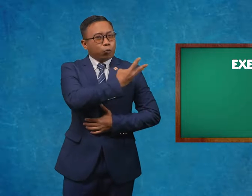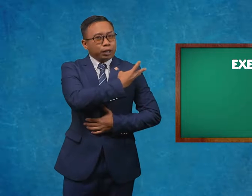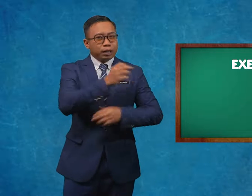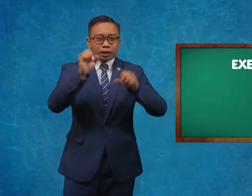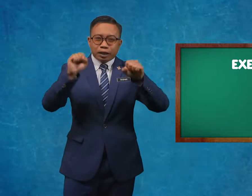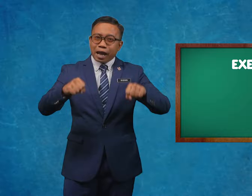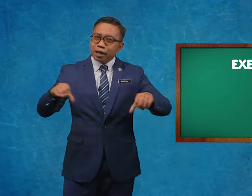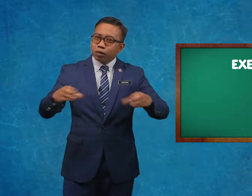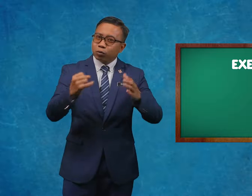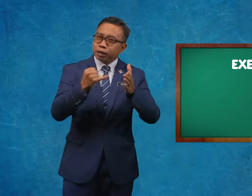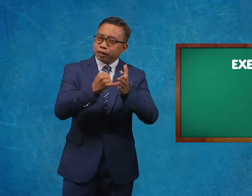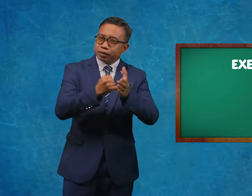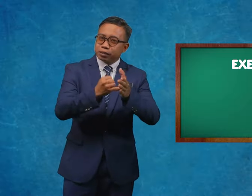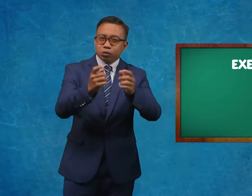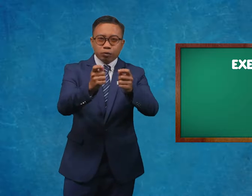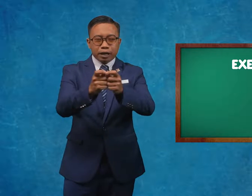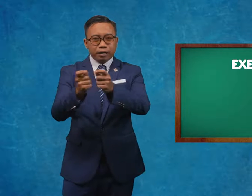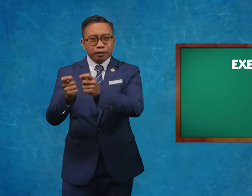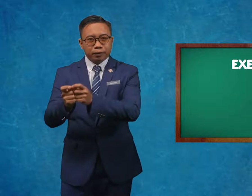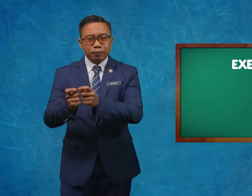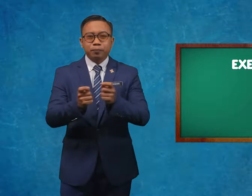We can do it together.